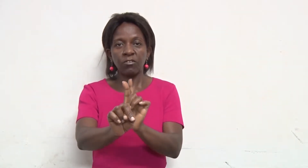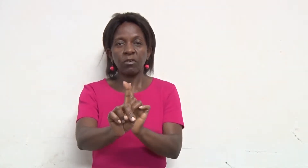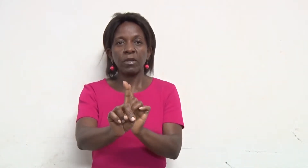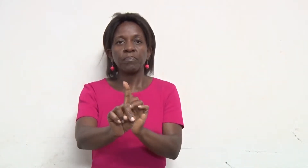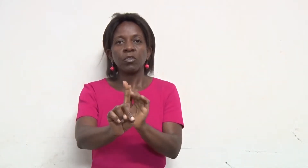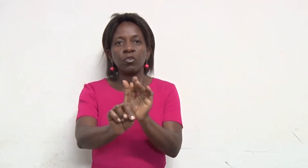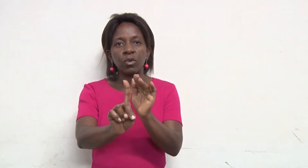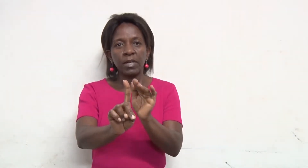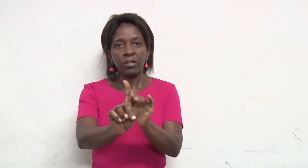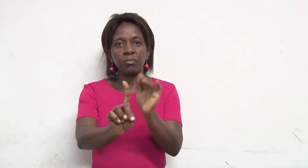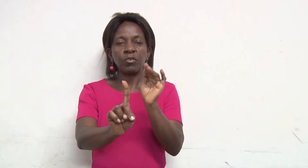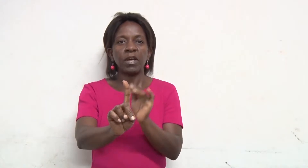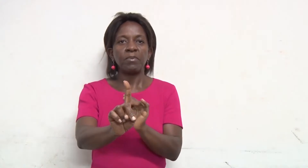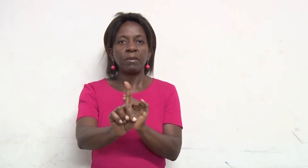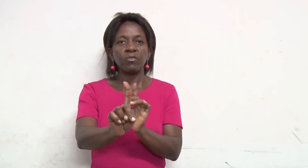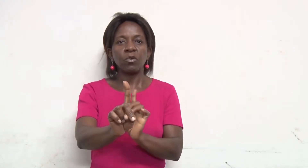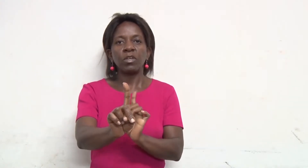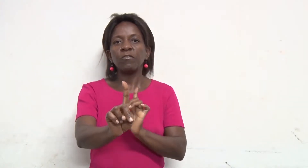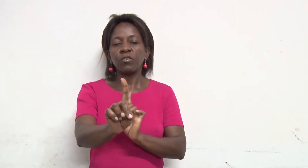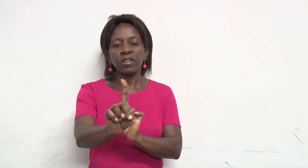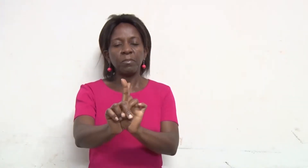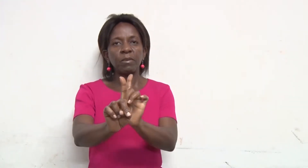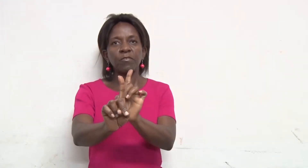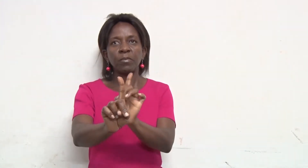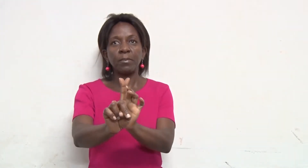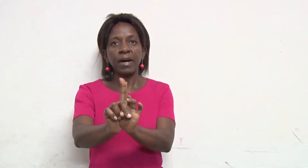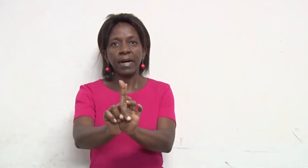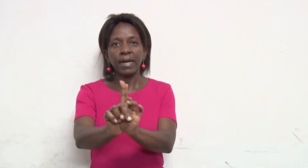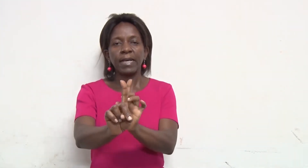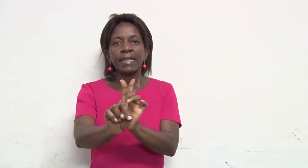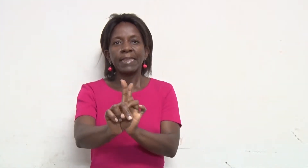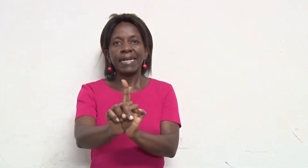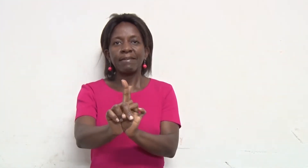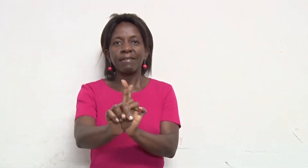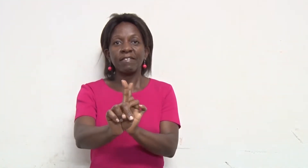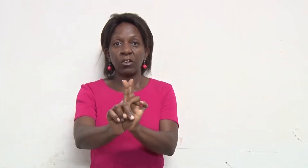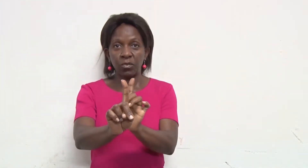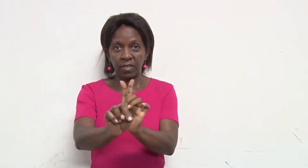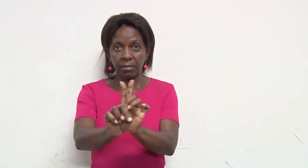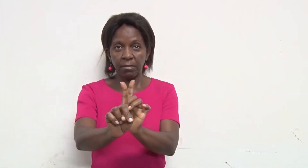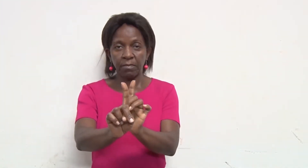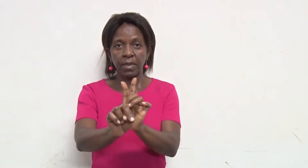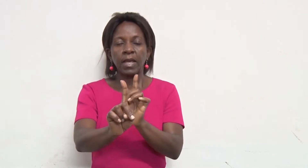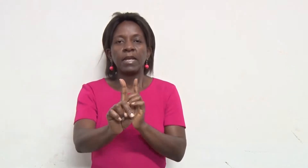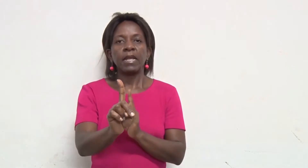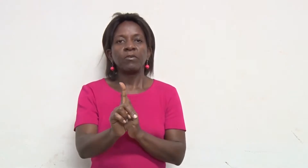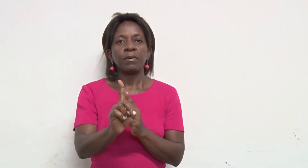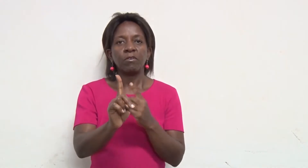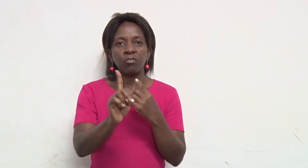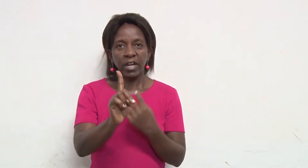communication, you will need to tap them. So if you tap them from the back, that startles them. Now, the